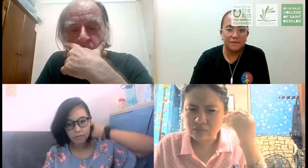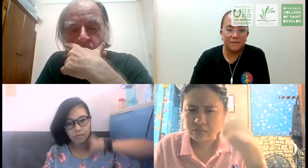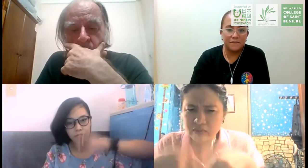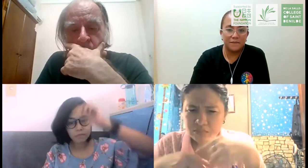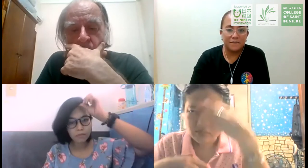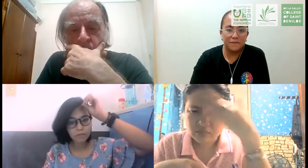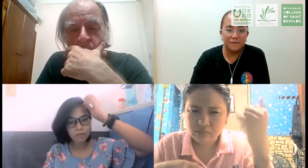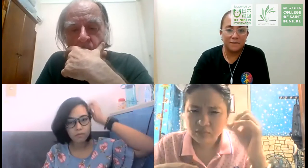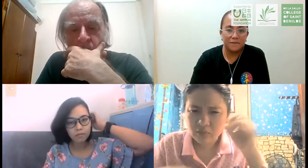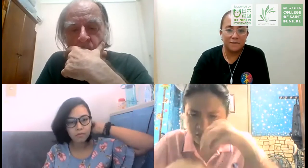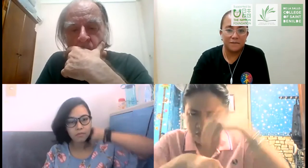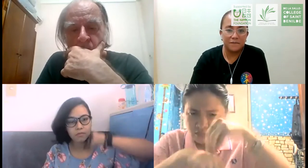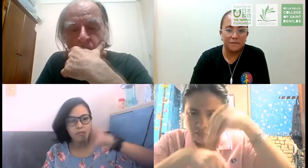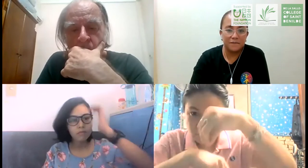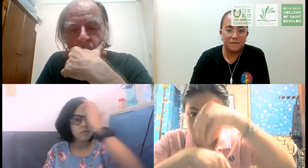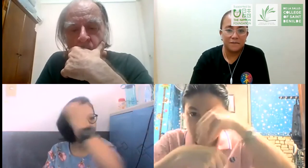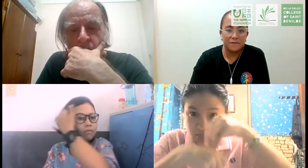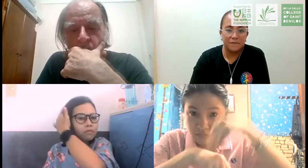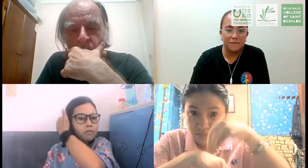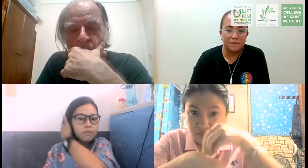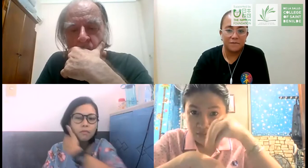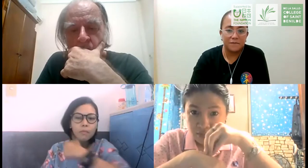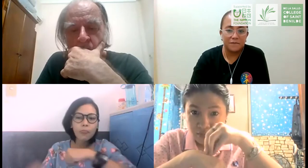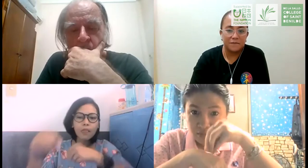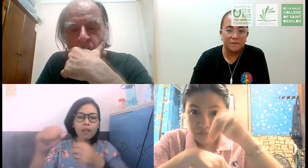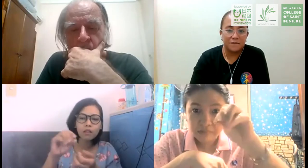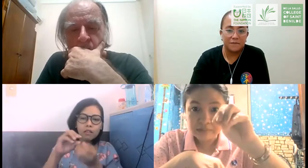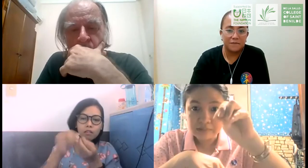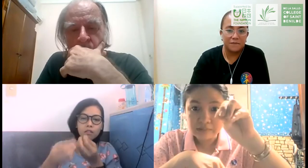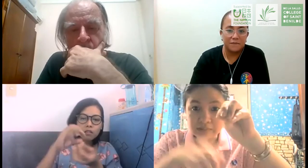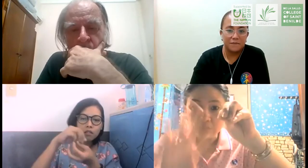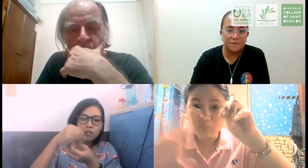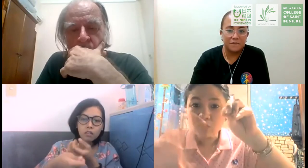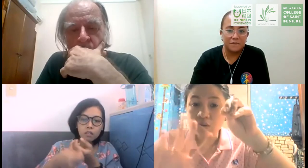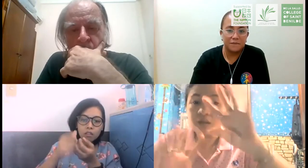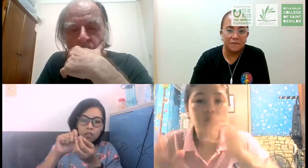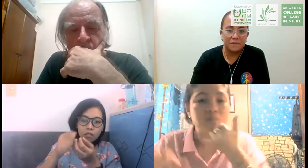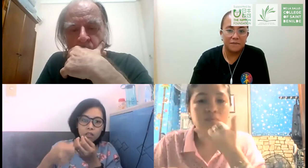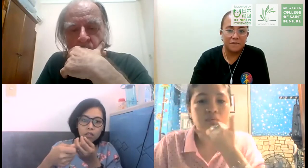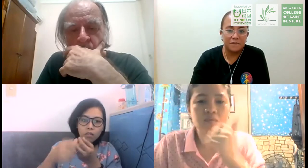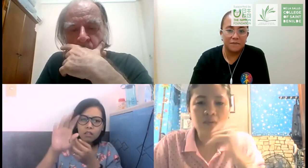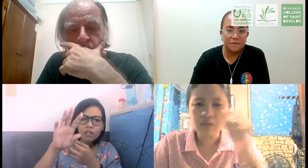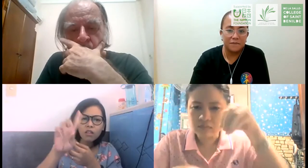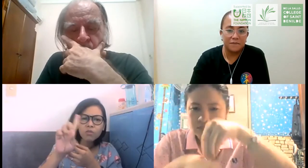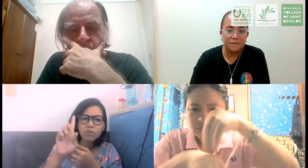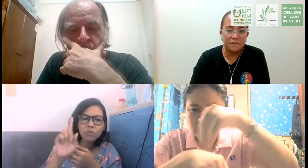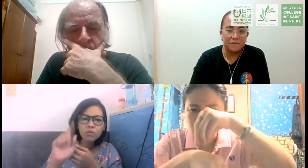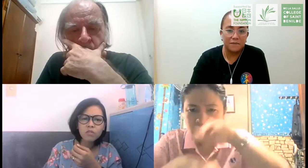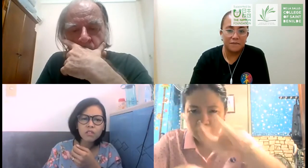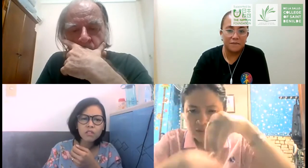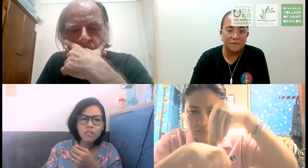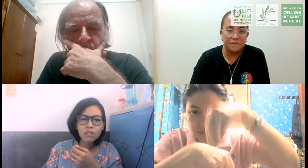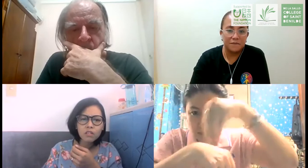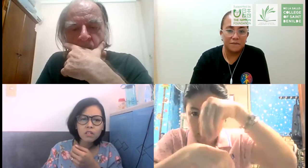So Jasmine, for one of the signs, I believe it was for orange, I think, or this sign.